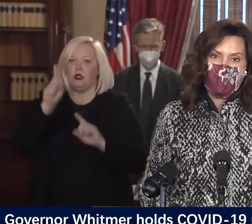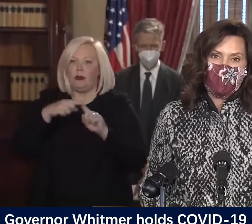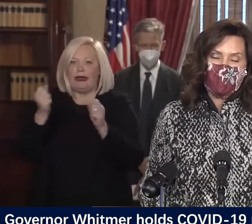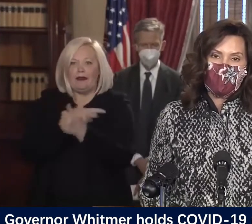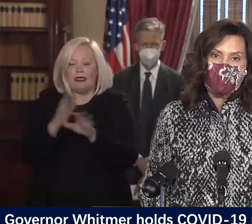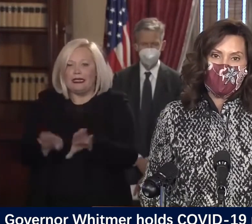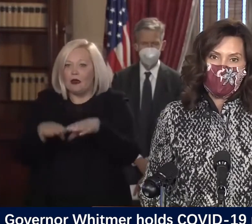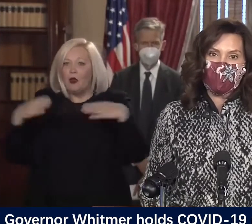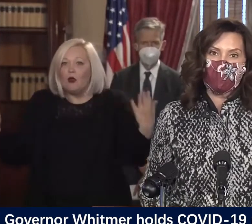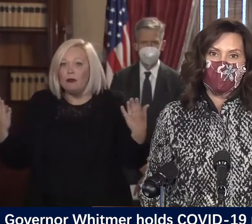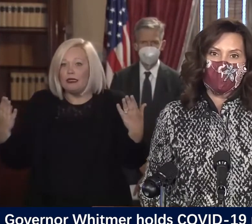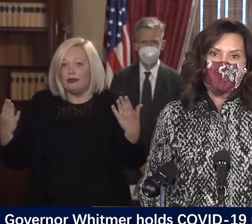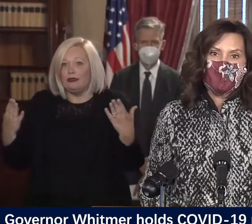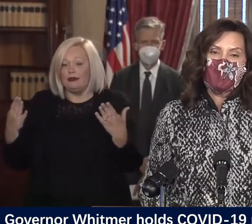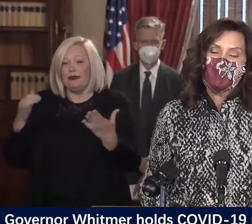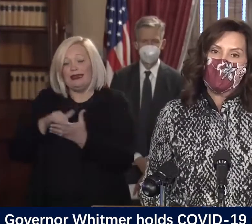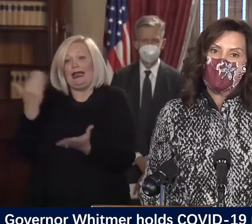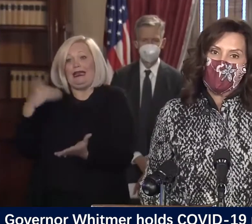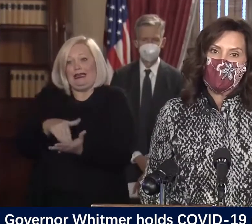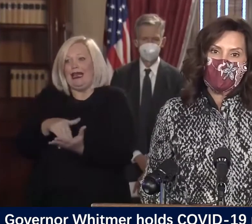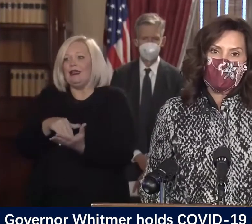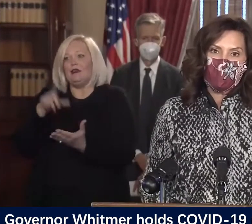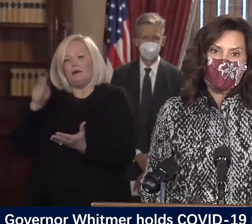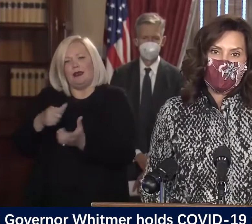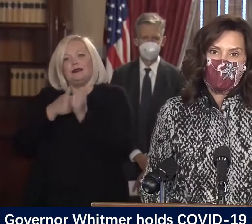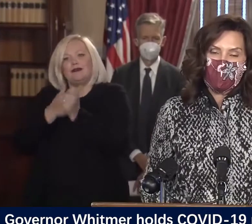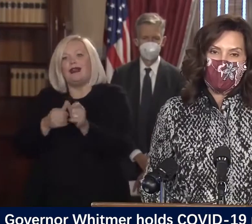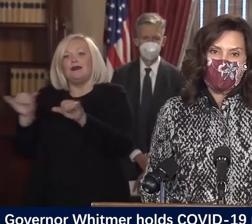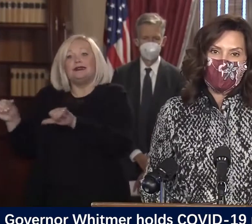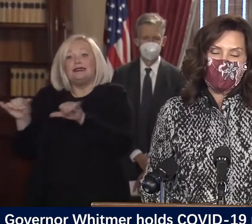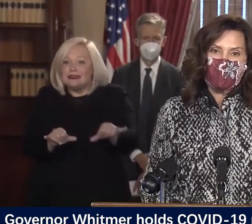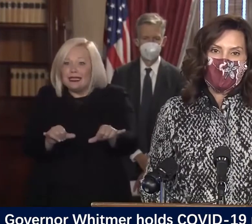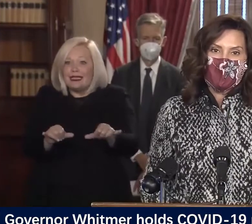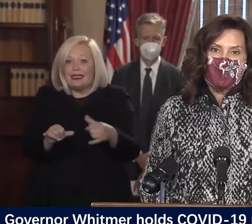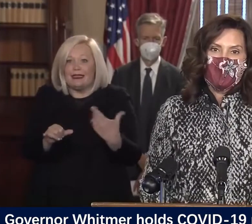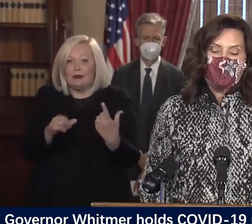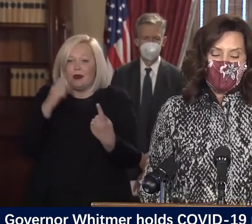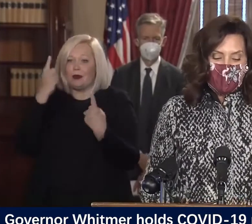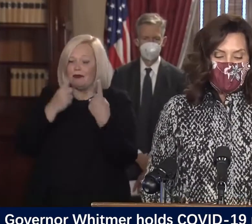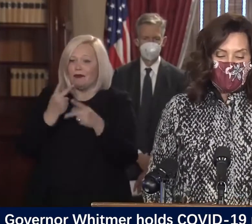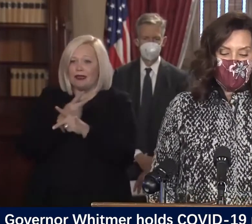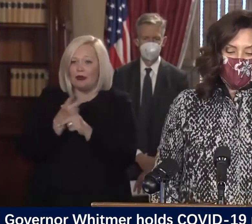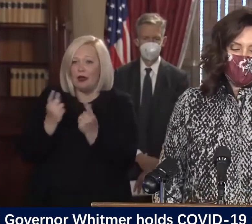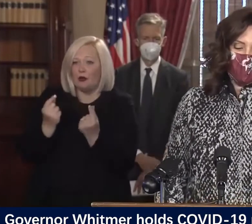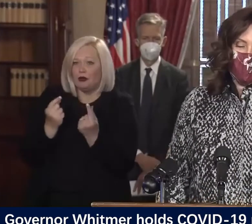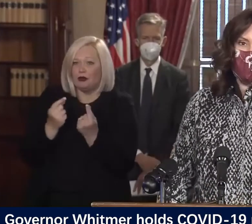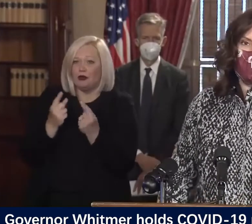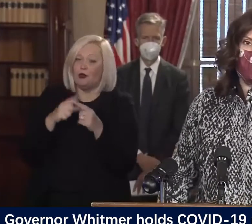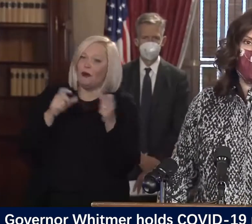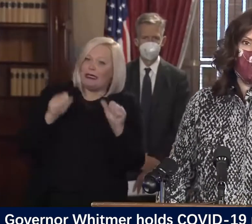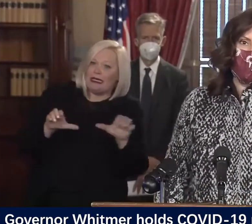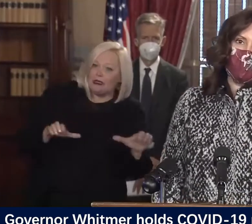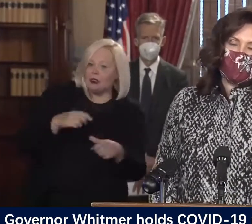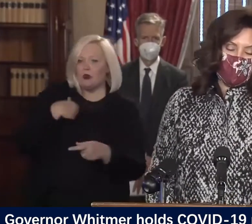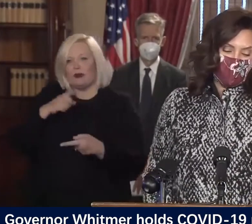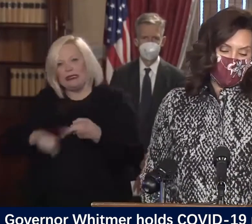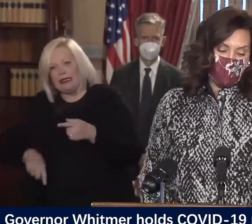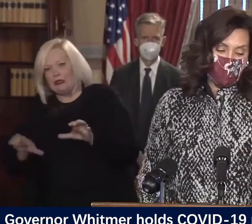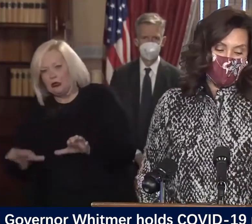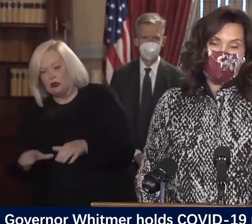again, as we contemplate doing more things that we're not doing right now. But I think it's important for people to know,